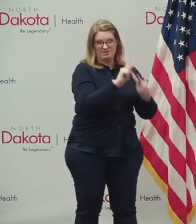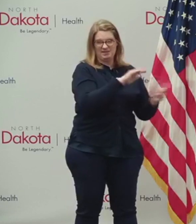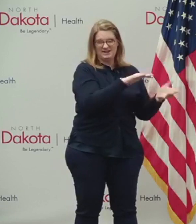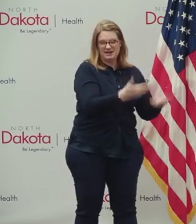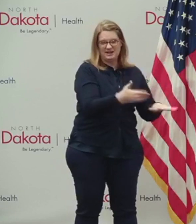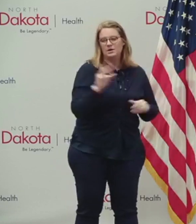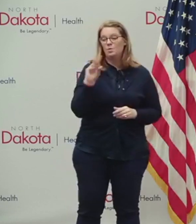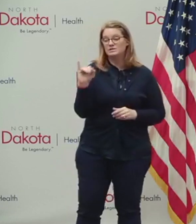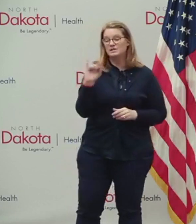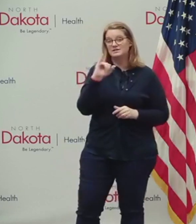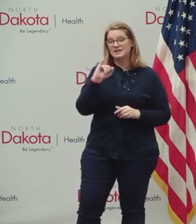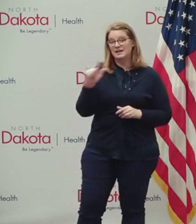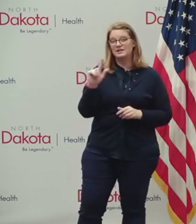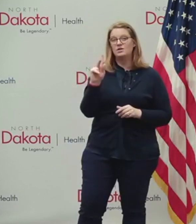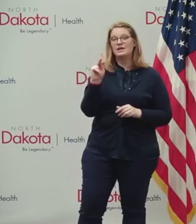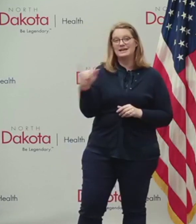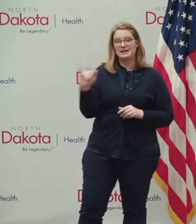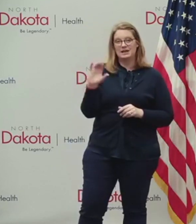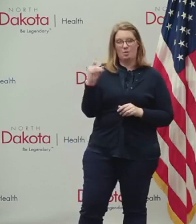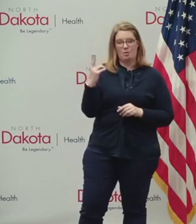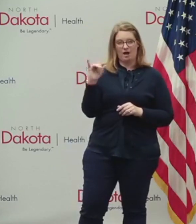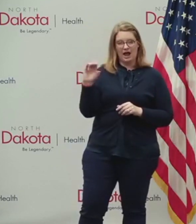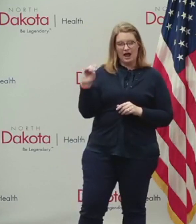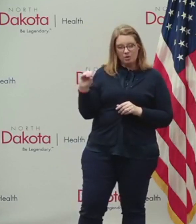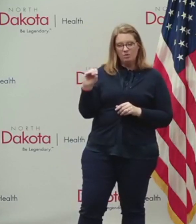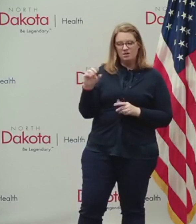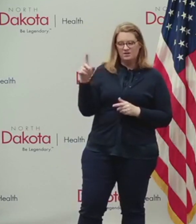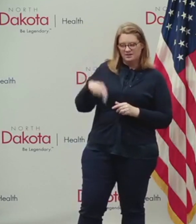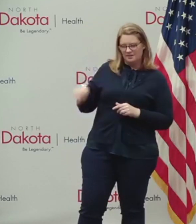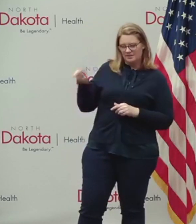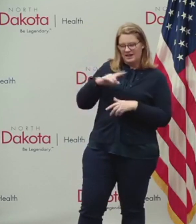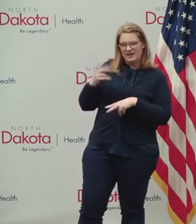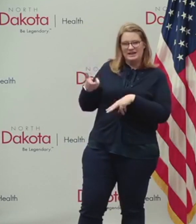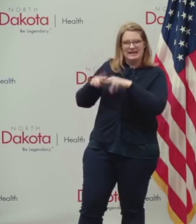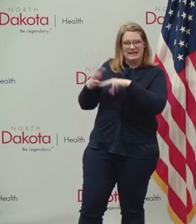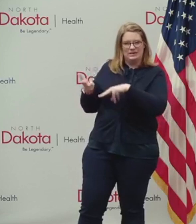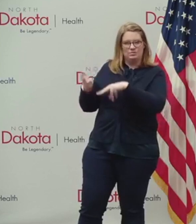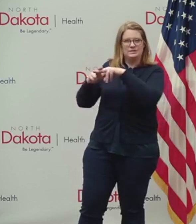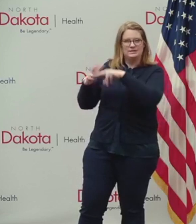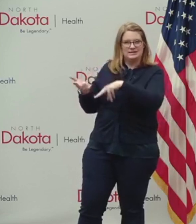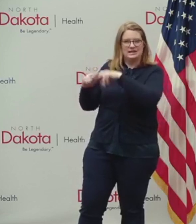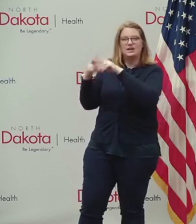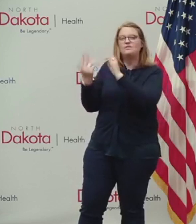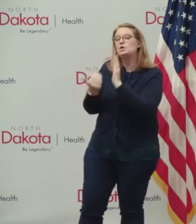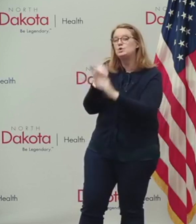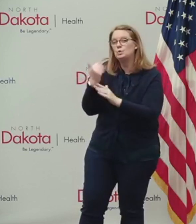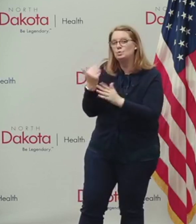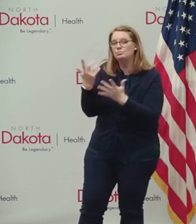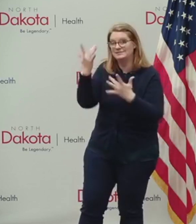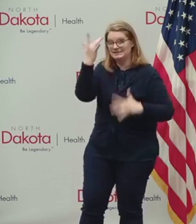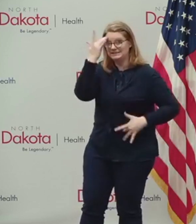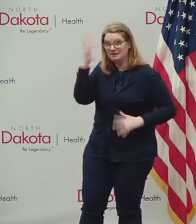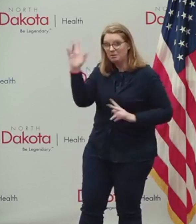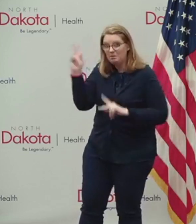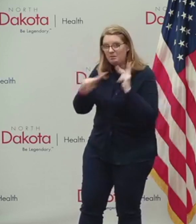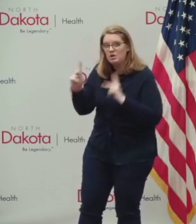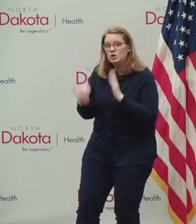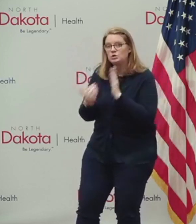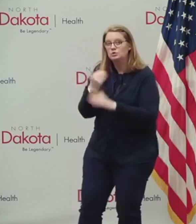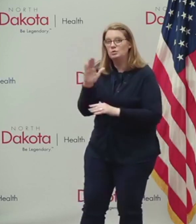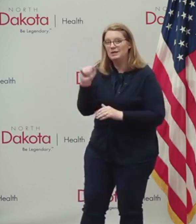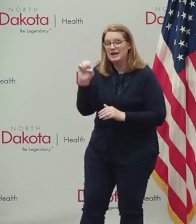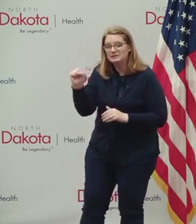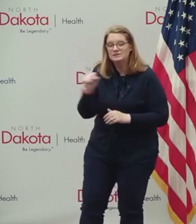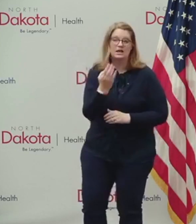Wisconsin, Illinois, Kentucky, Colorado, and Ohio all reported daily increases in new infections, and